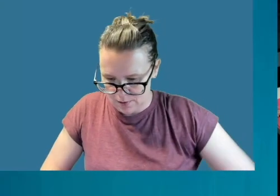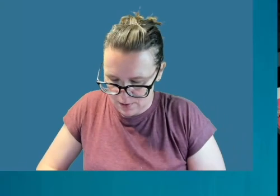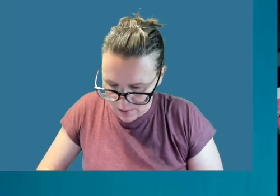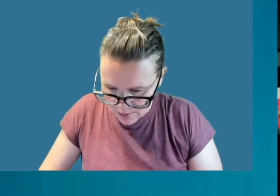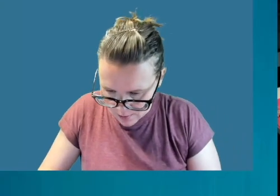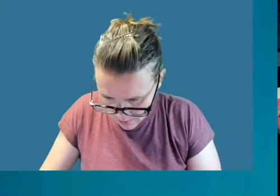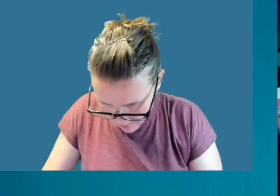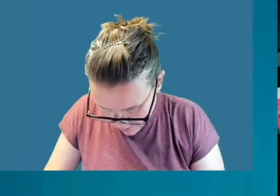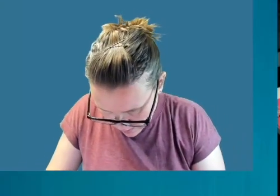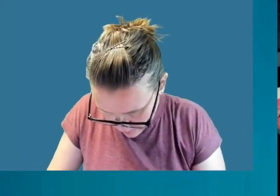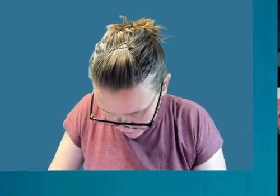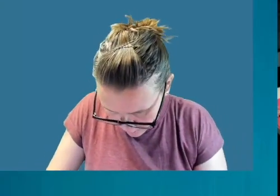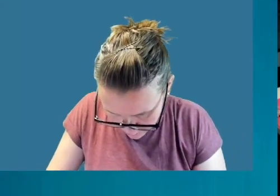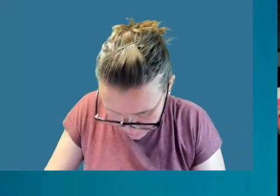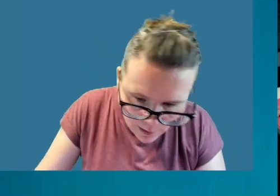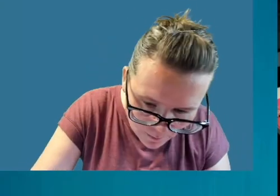on the bed of your machine.